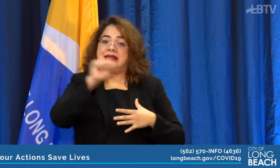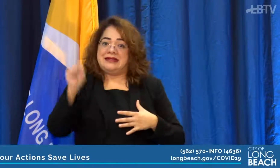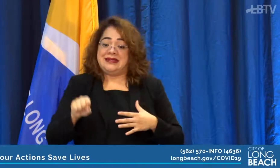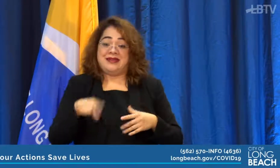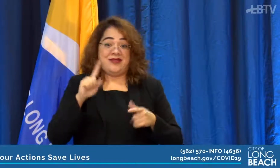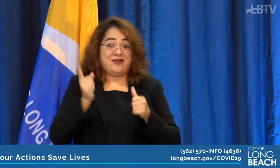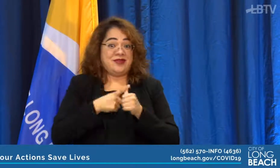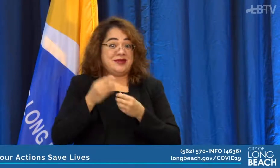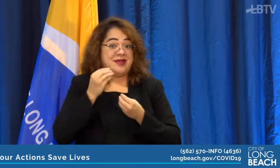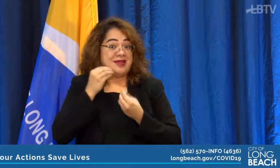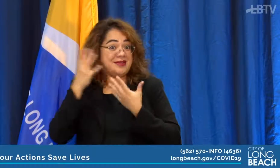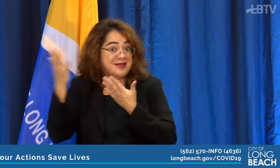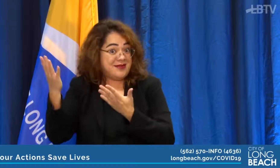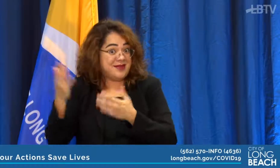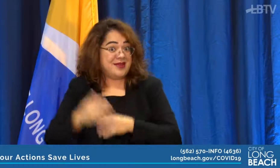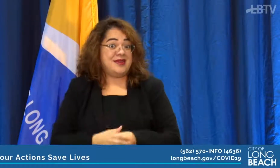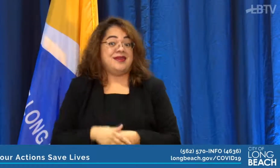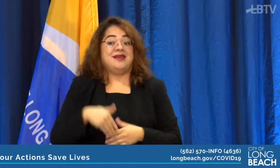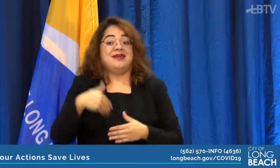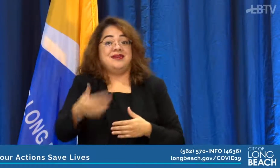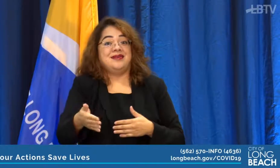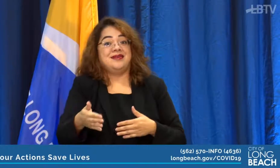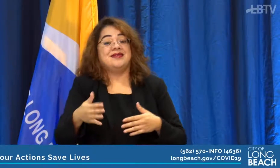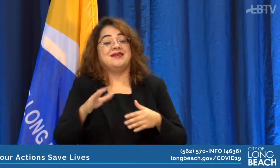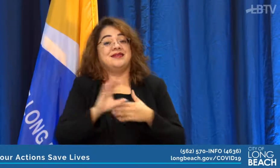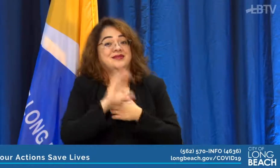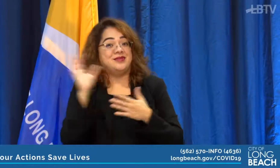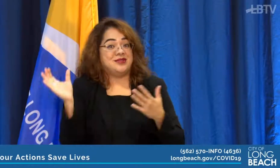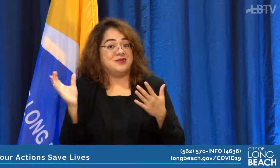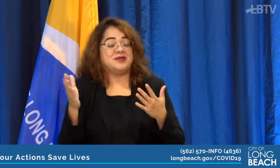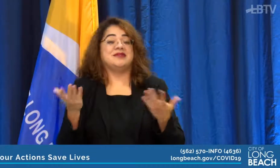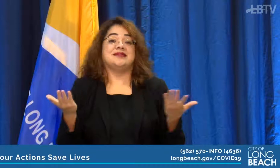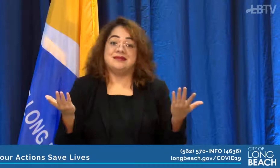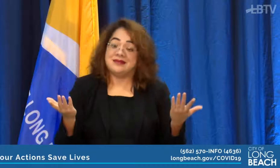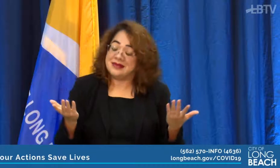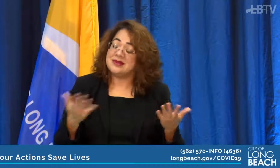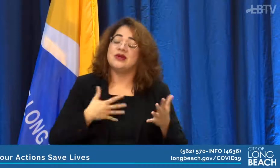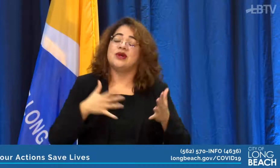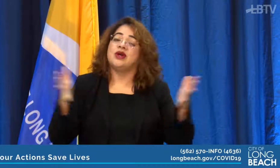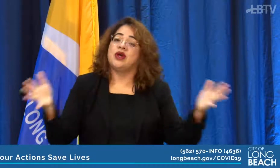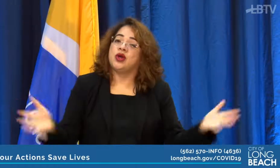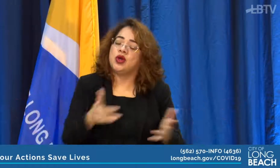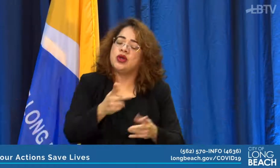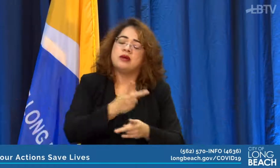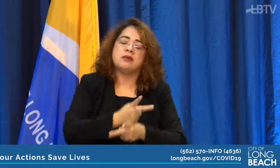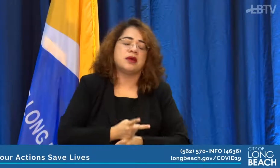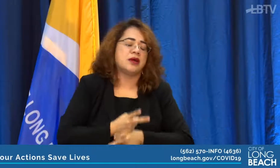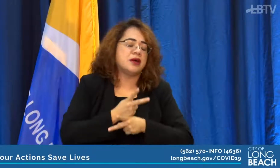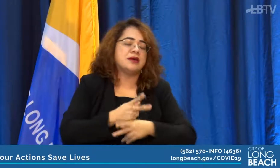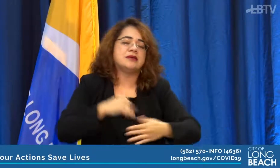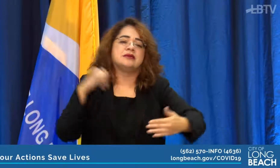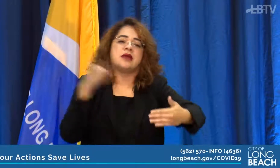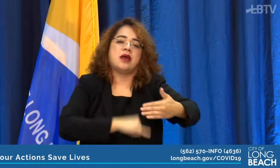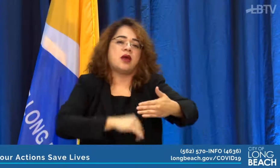We are encouraging everyone to take the most precautions possible, and that if you choose to be with your family